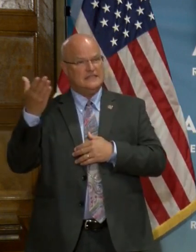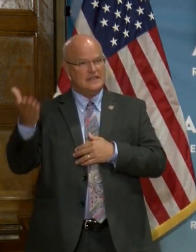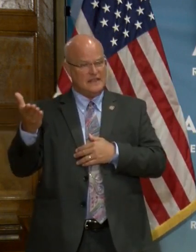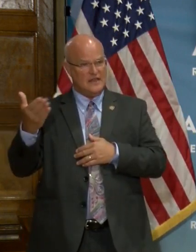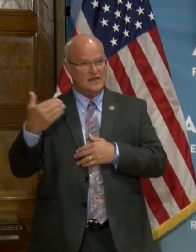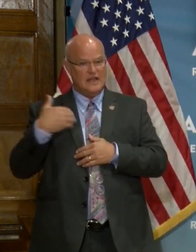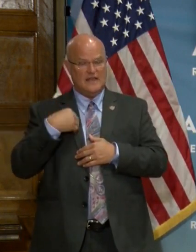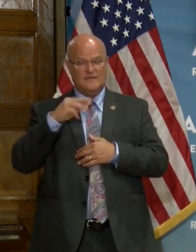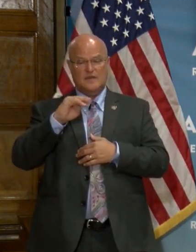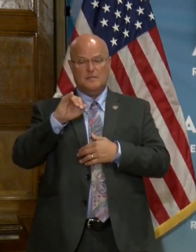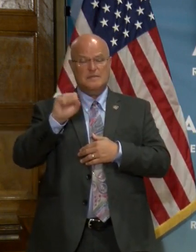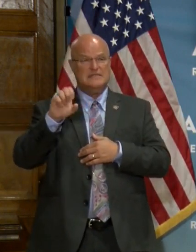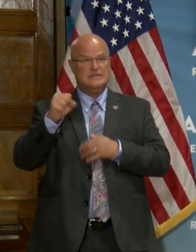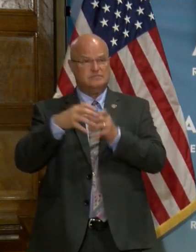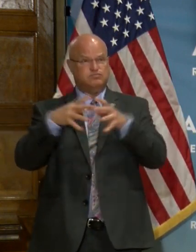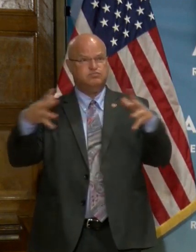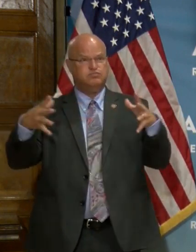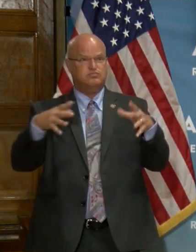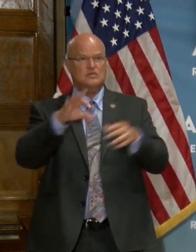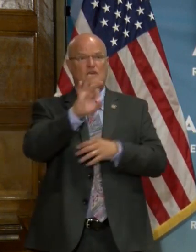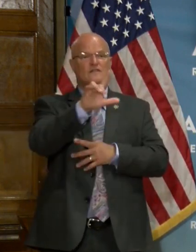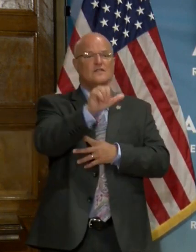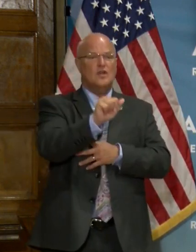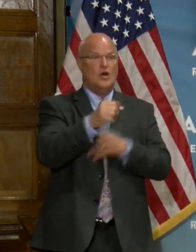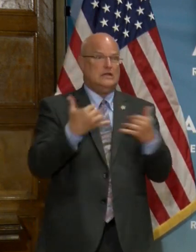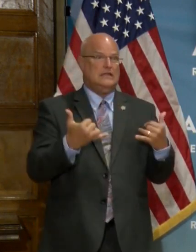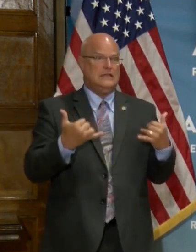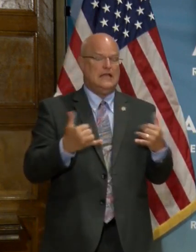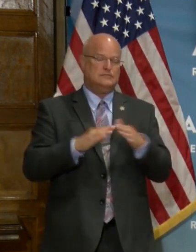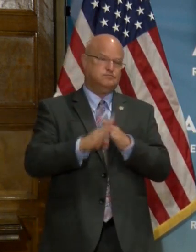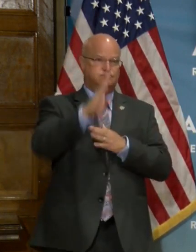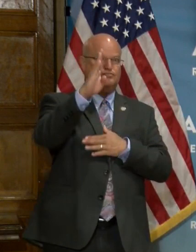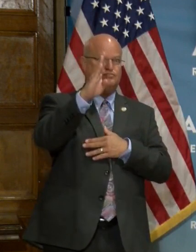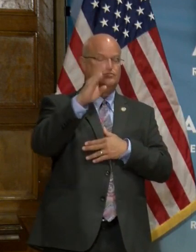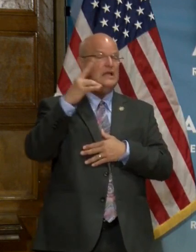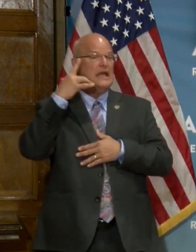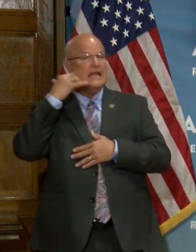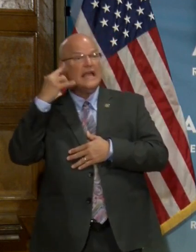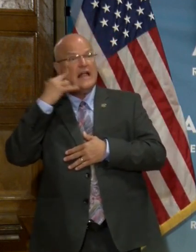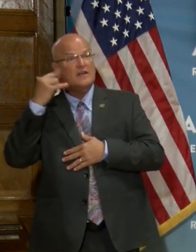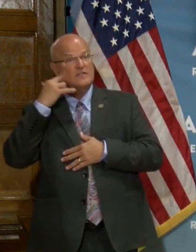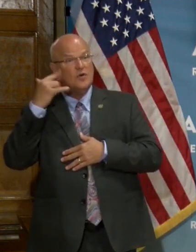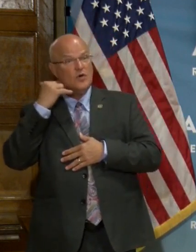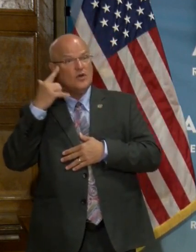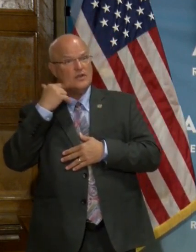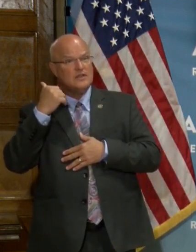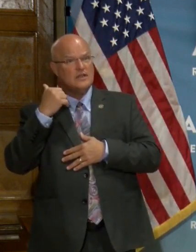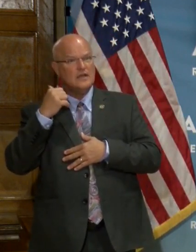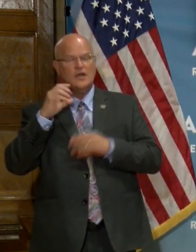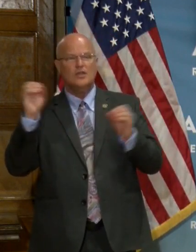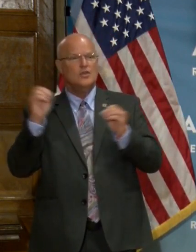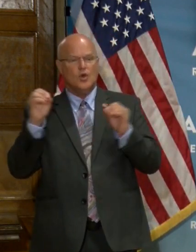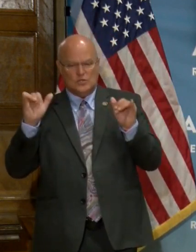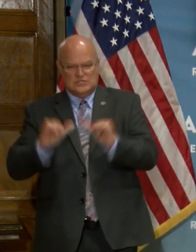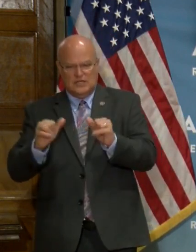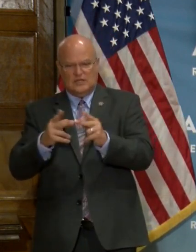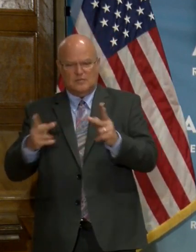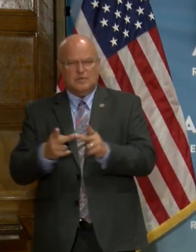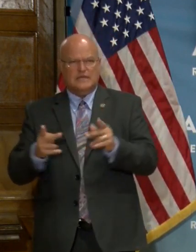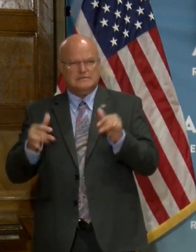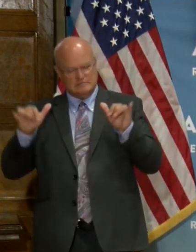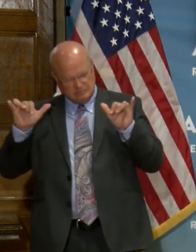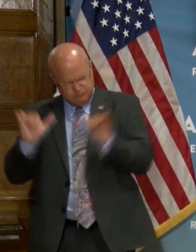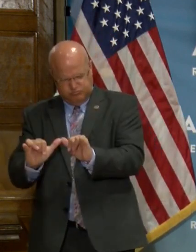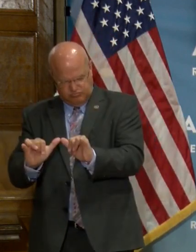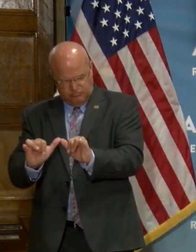You've got Mississippi that's growing. You got Florida that now is spiking. You got California. No one sheltered under place more